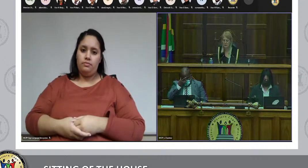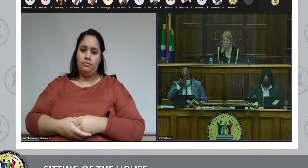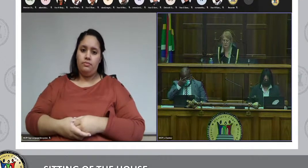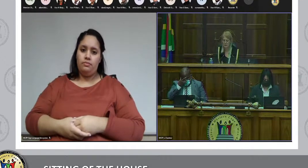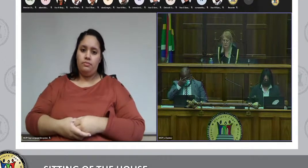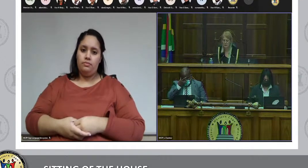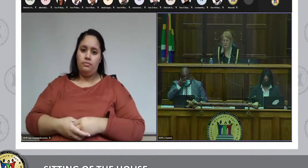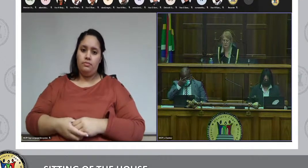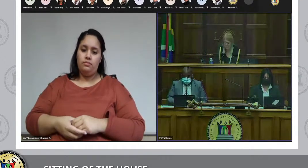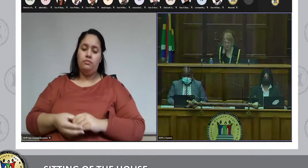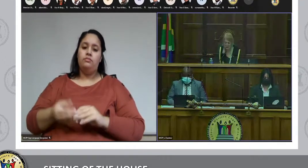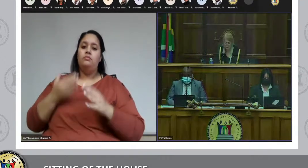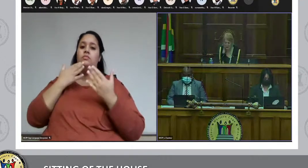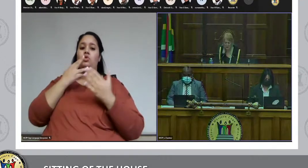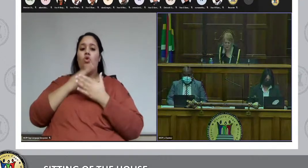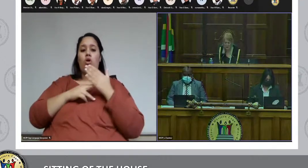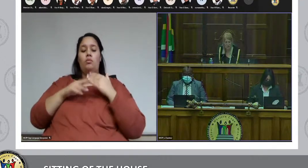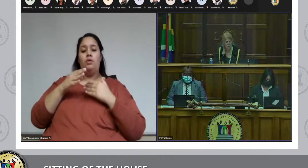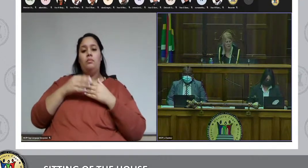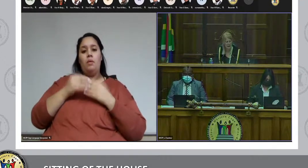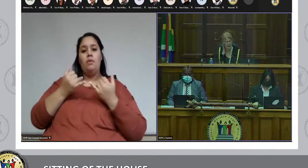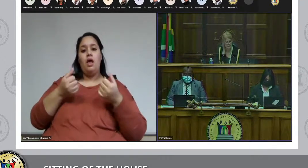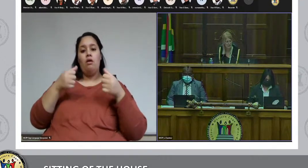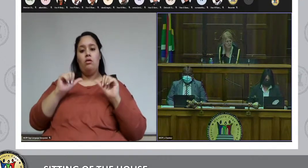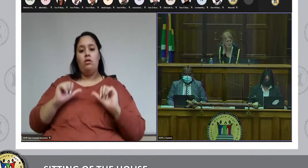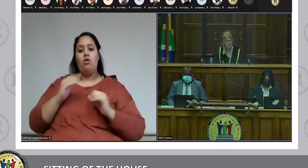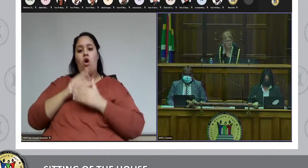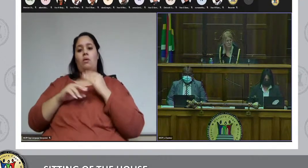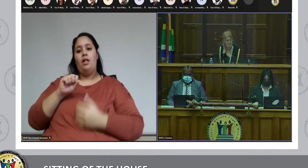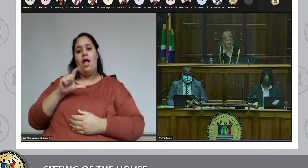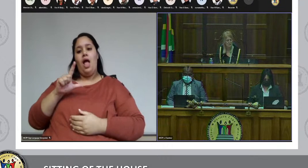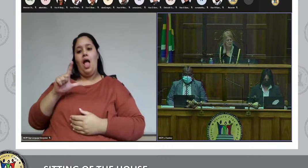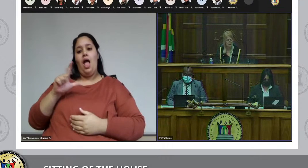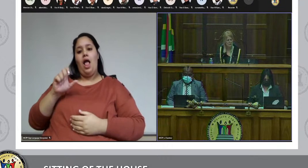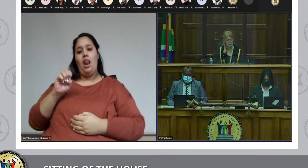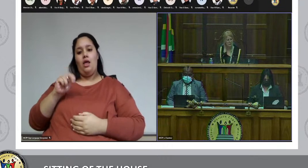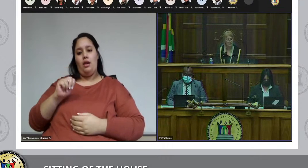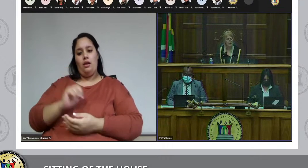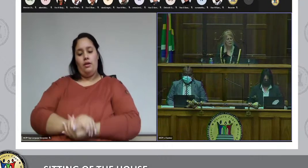Thank you, Honourable Fritz. I now move over to Honourable Allen.